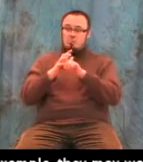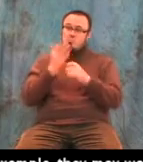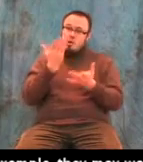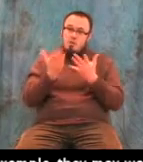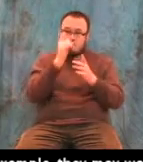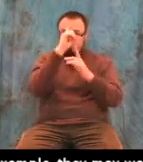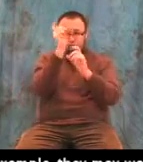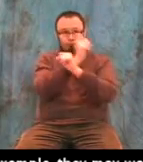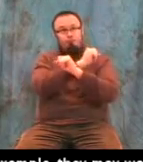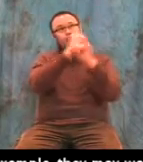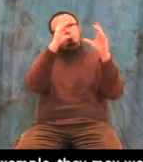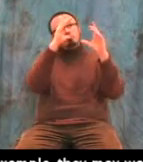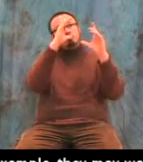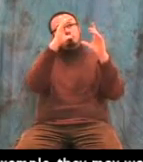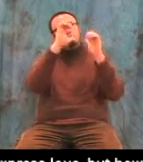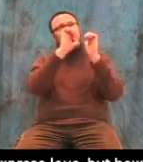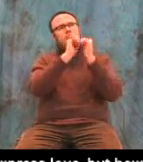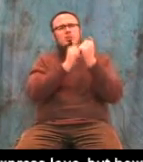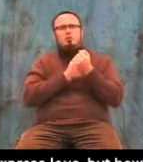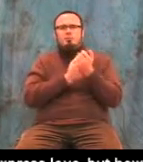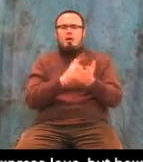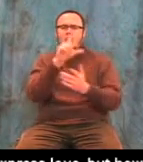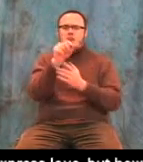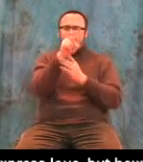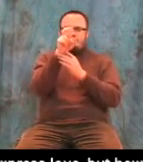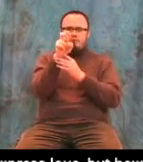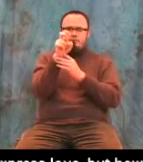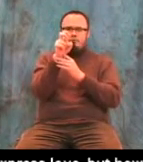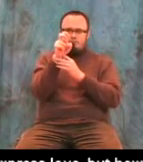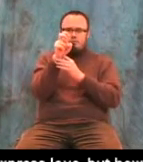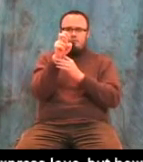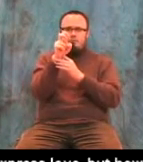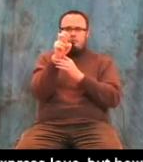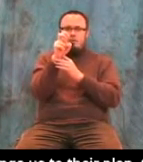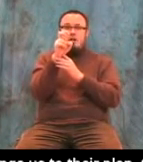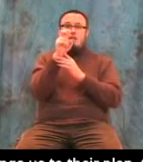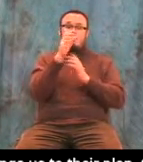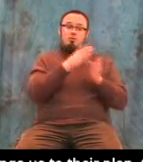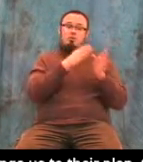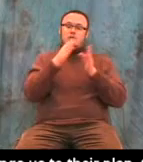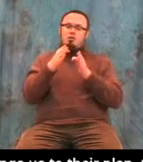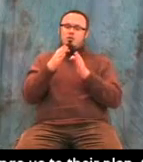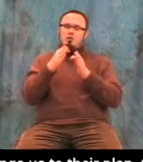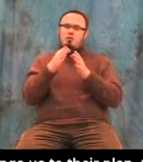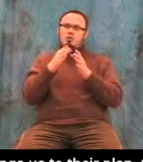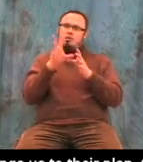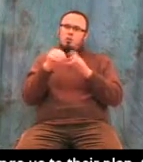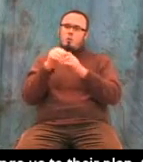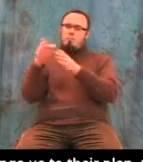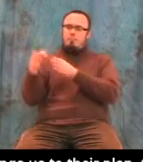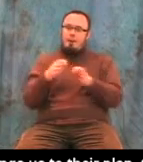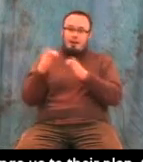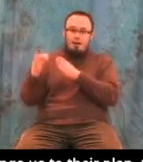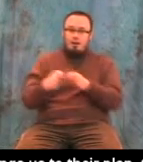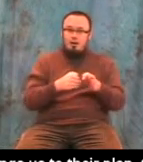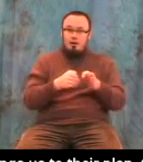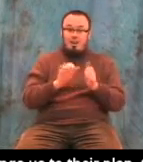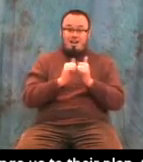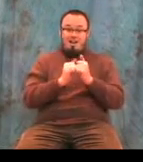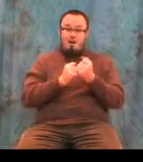may want to express love, but how? That brings us to their plan. They will express love by painting